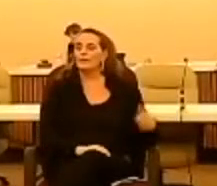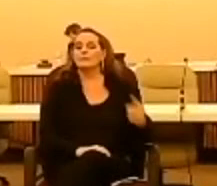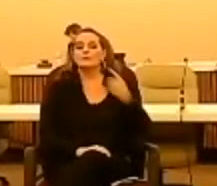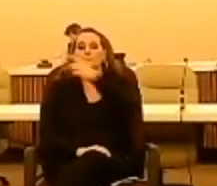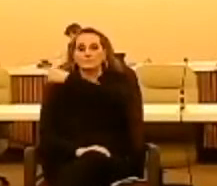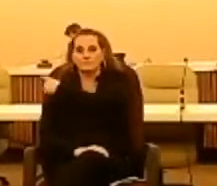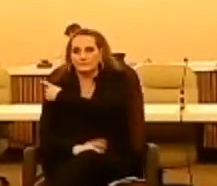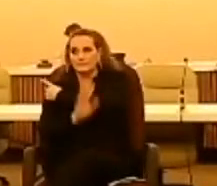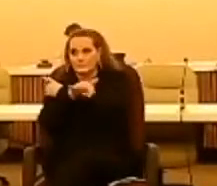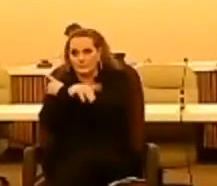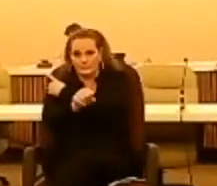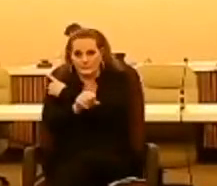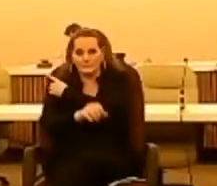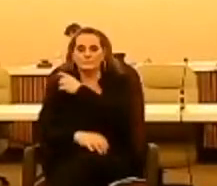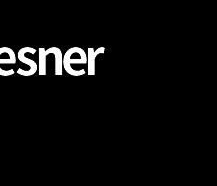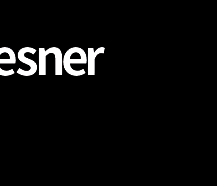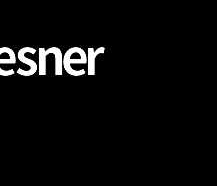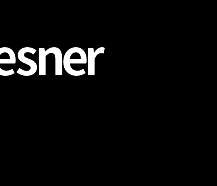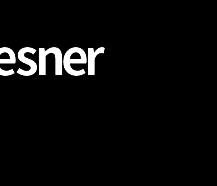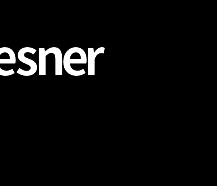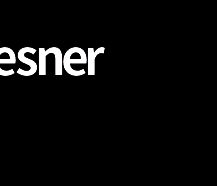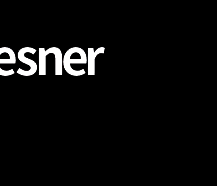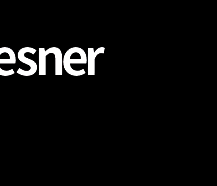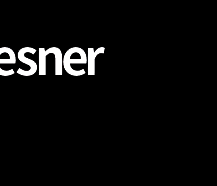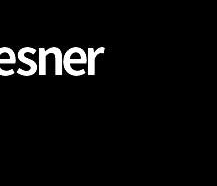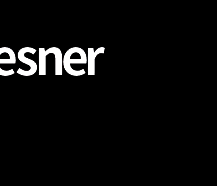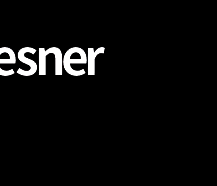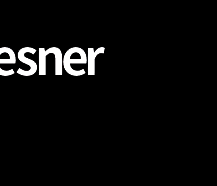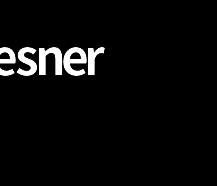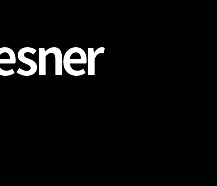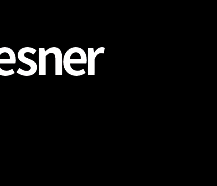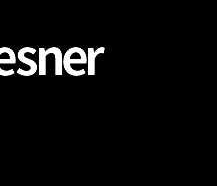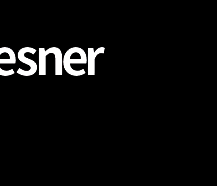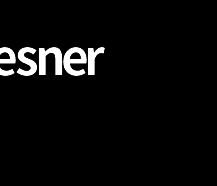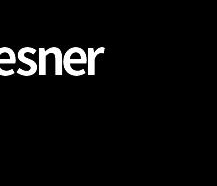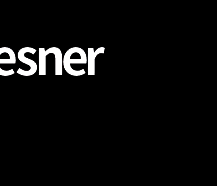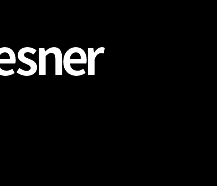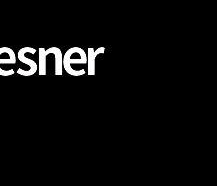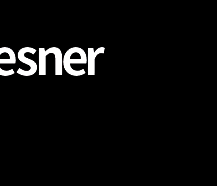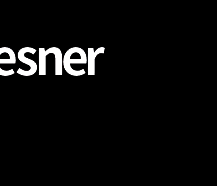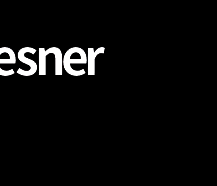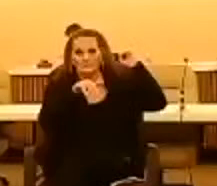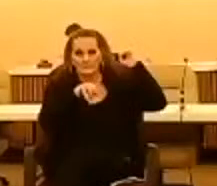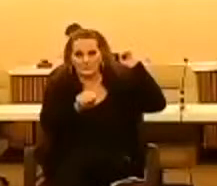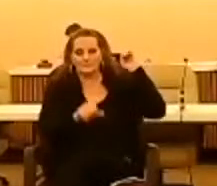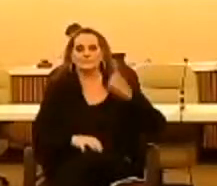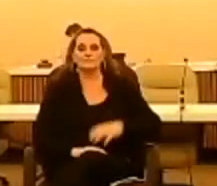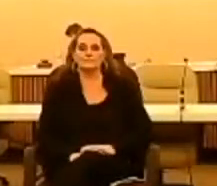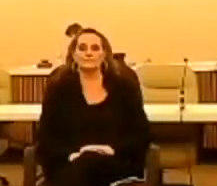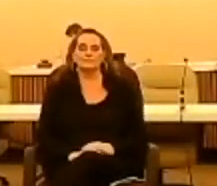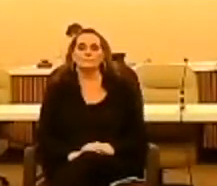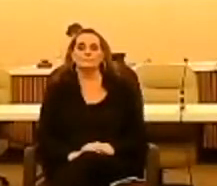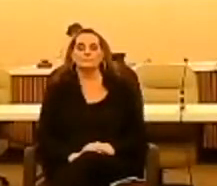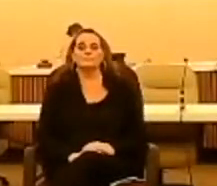Councilmember Safranek. Aye. Councilmember Bolsner. Aye. Supervisor Schultz. Aye.